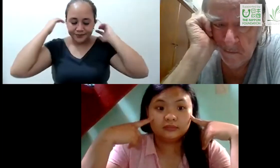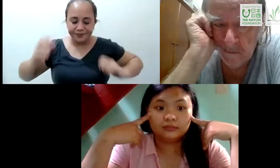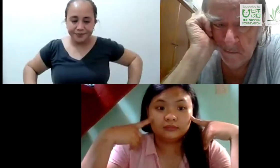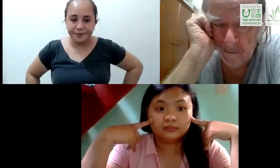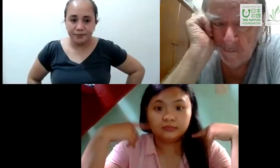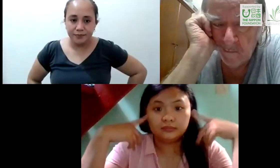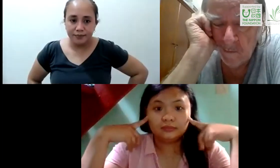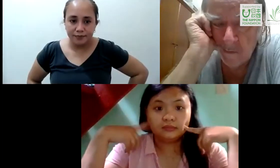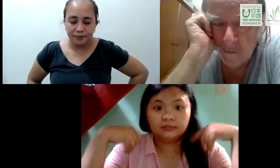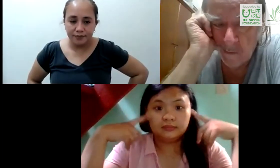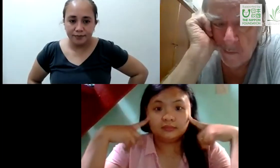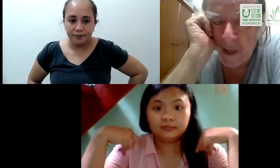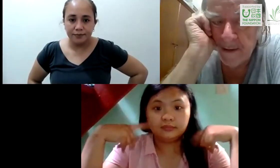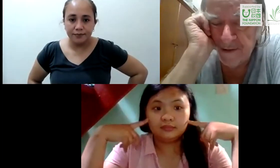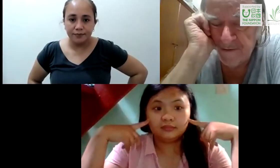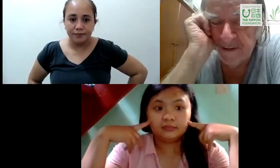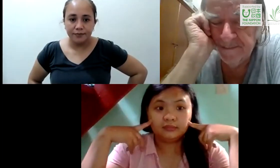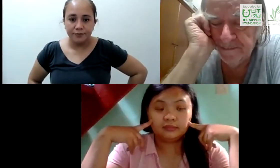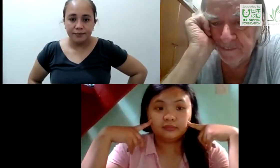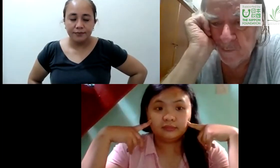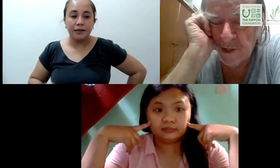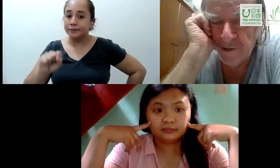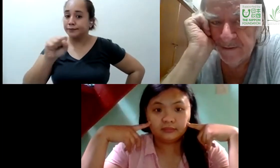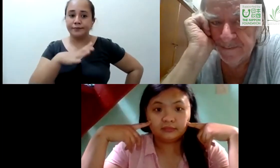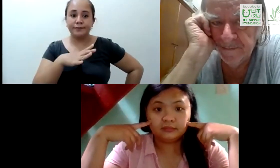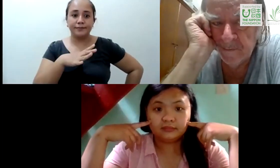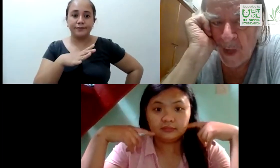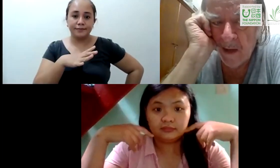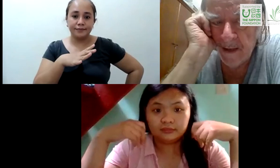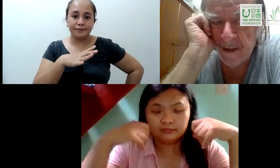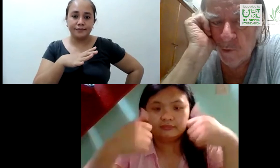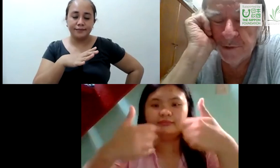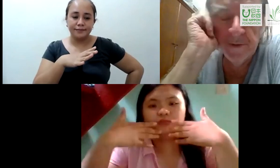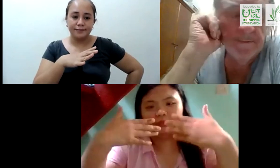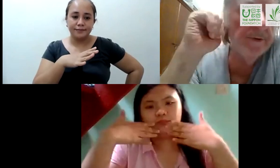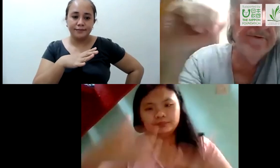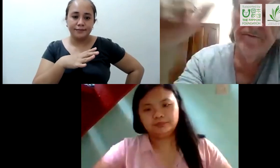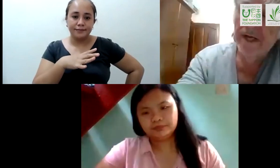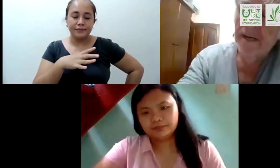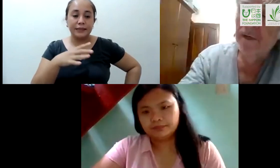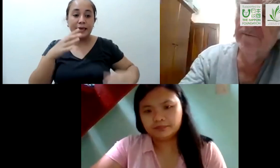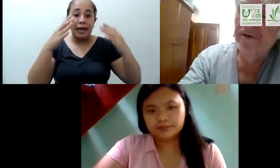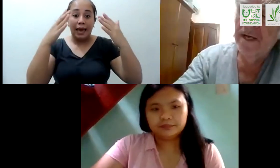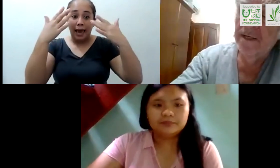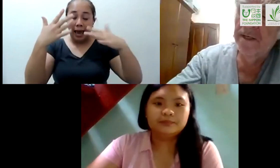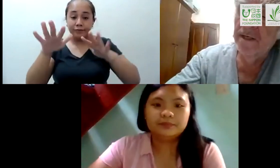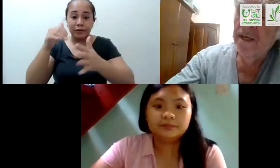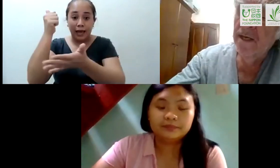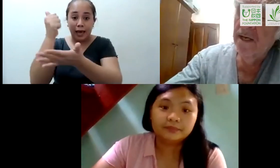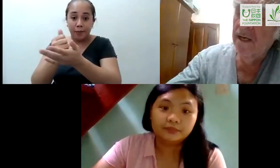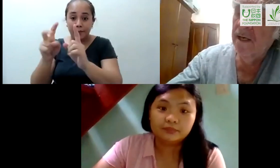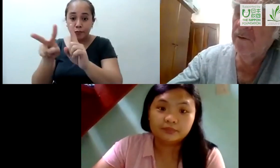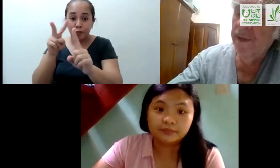out. So if that's okay. Yeah, that's fine. That's fine. And then once we approve the vocabulary for 9 and